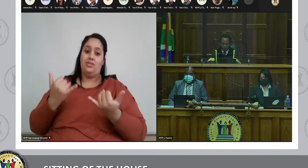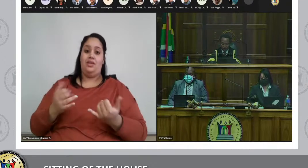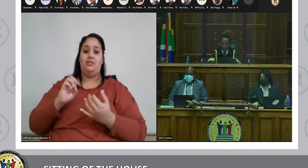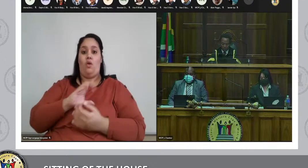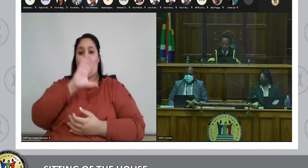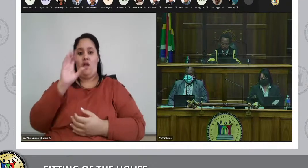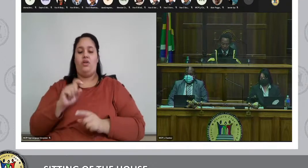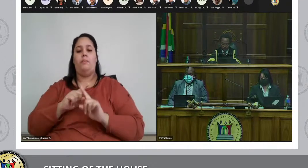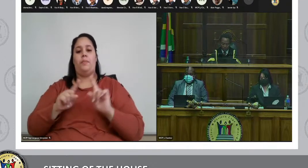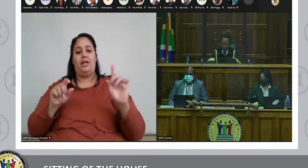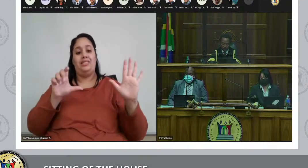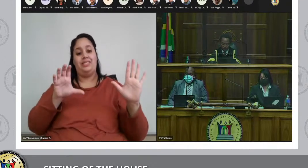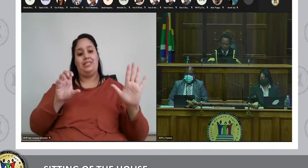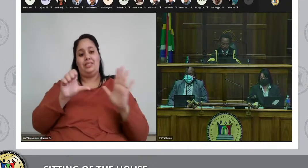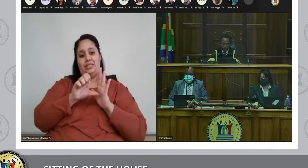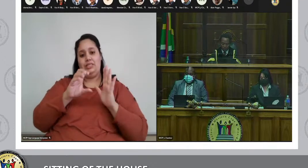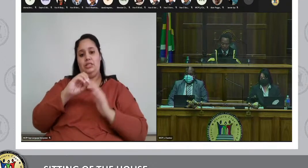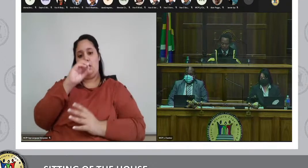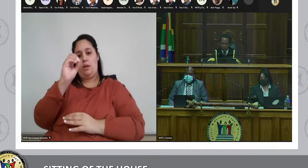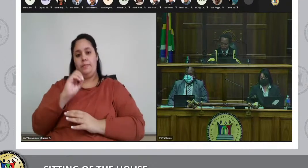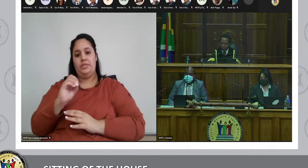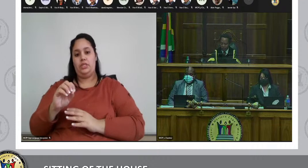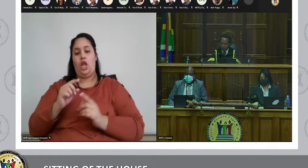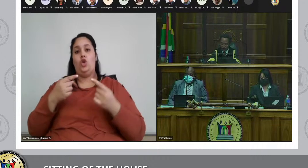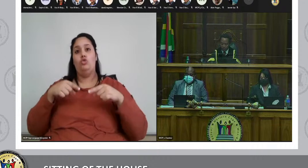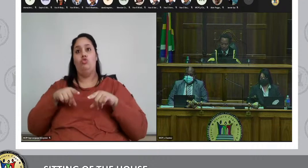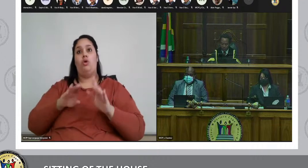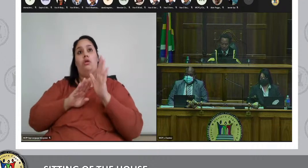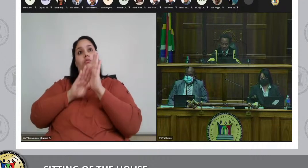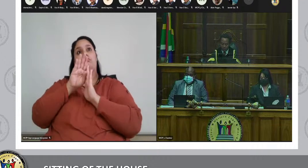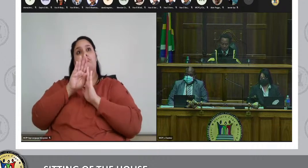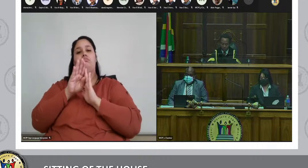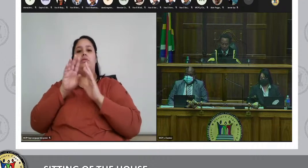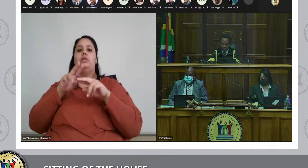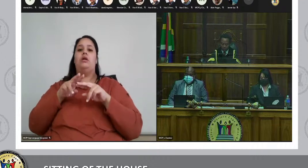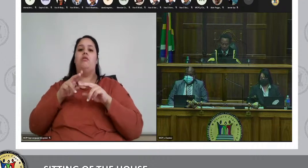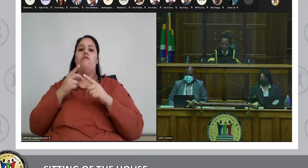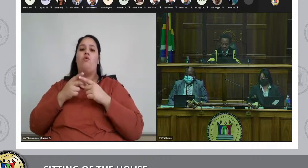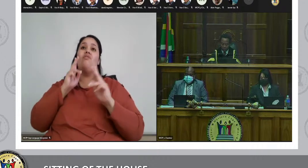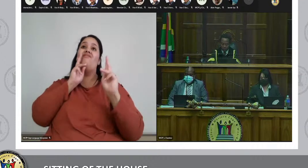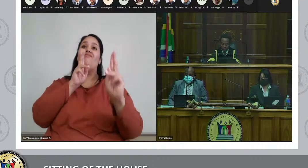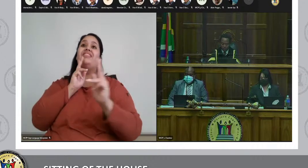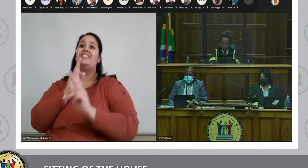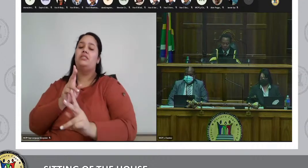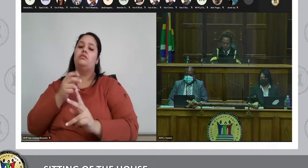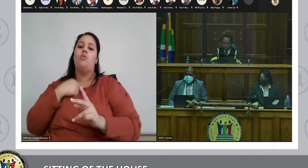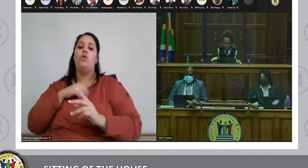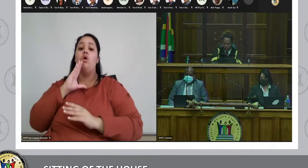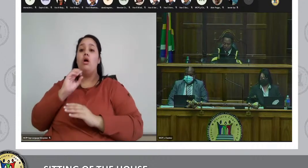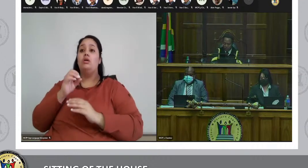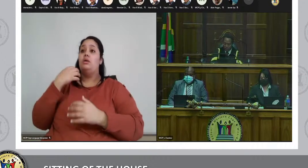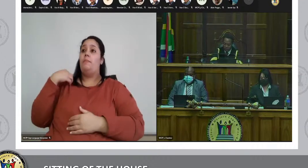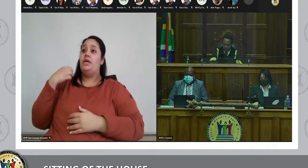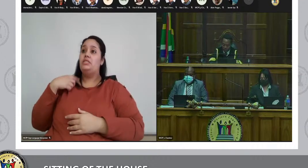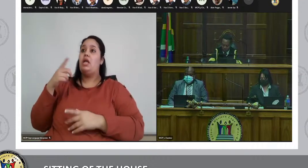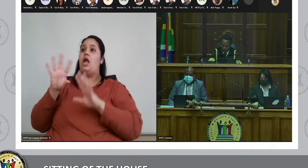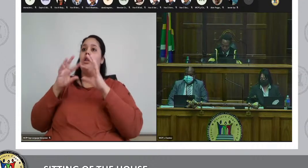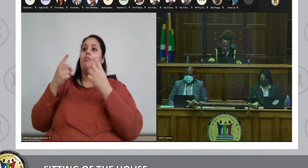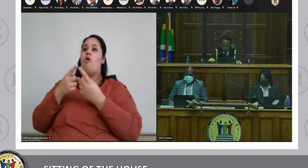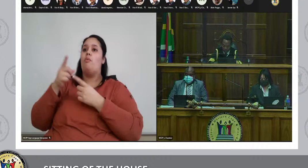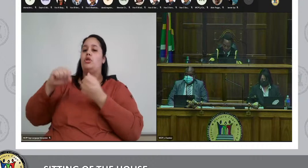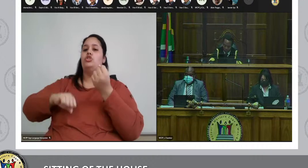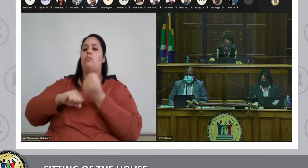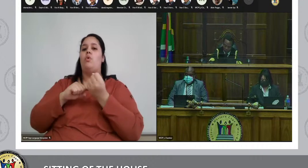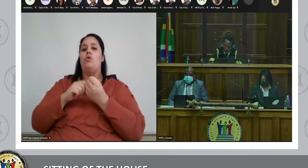a 60% drop in the peak season regarding visitors. And I just want to ask, how has the Minister and the department supported the